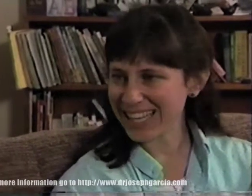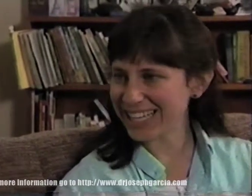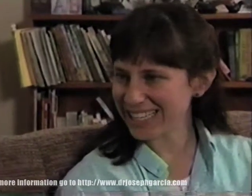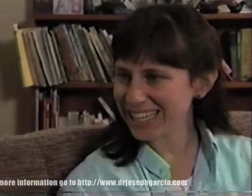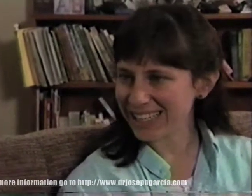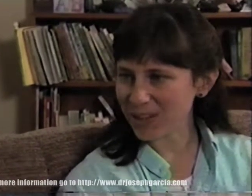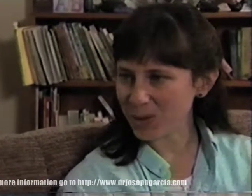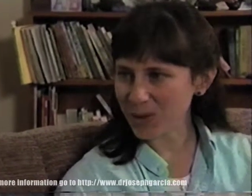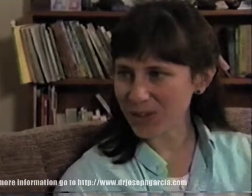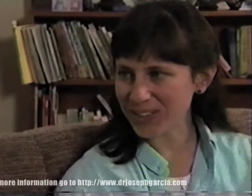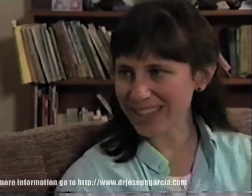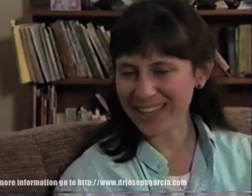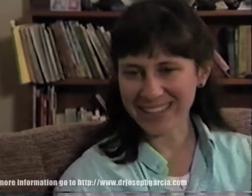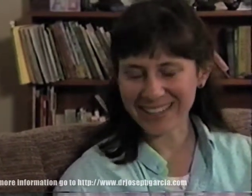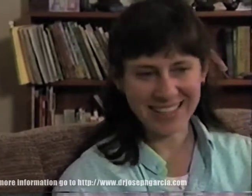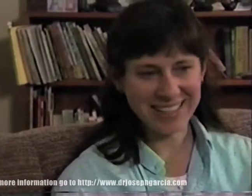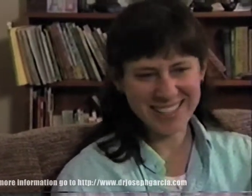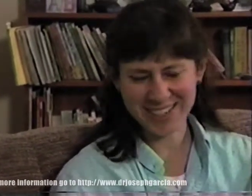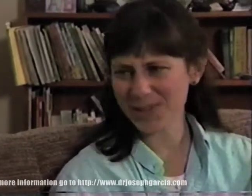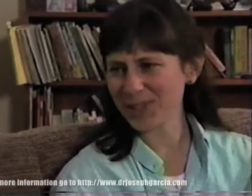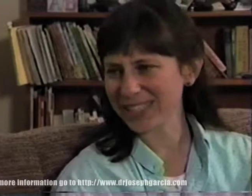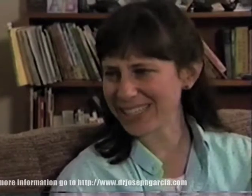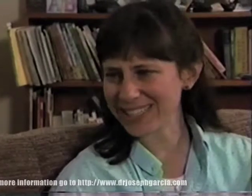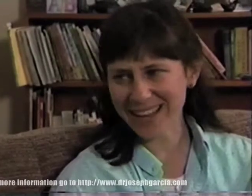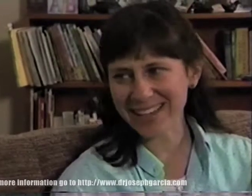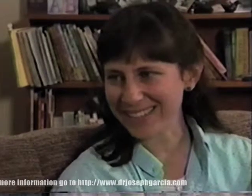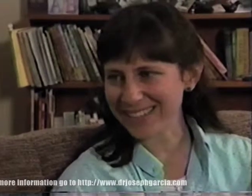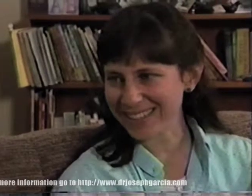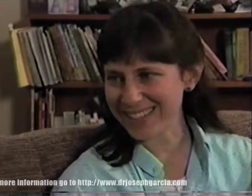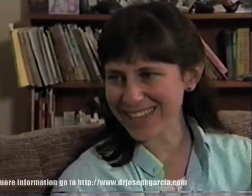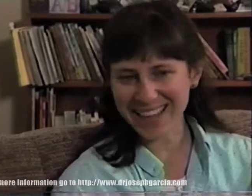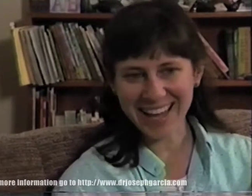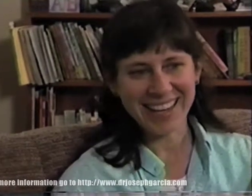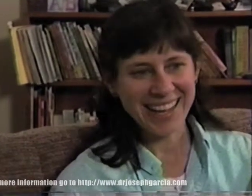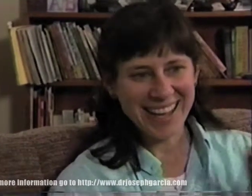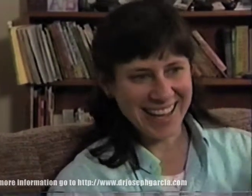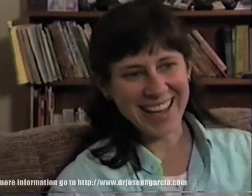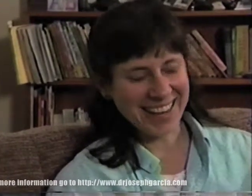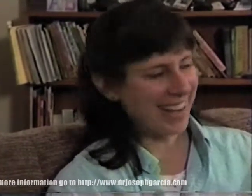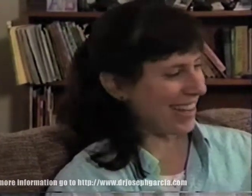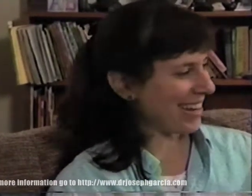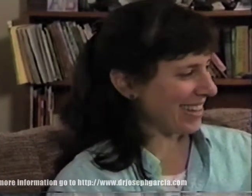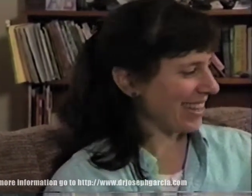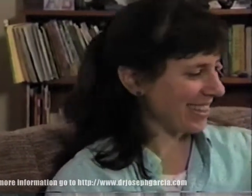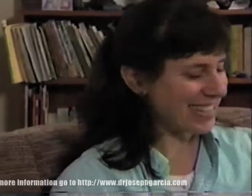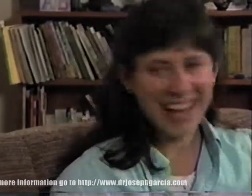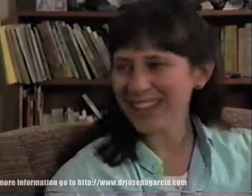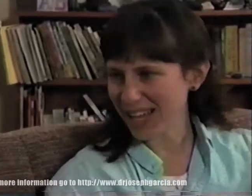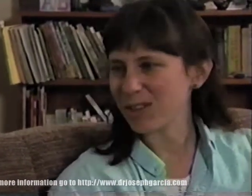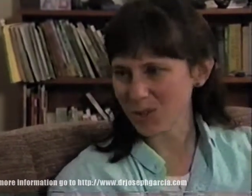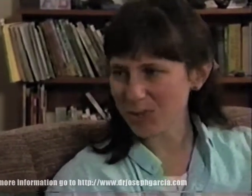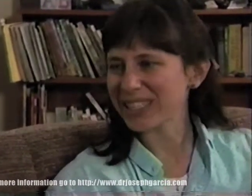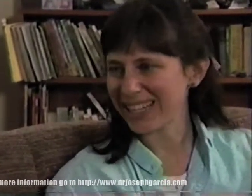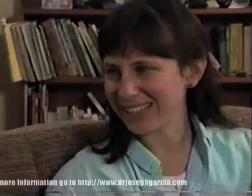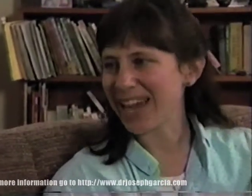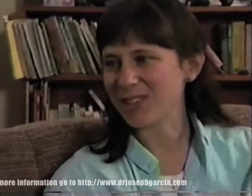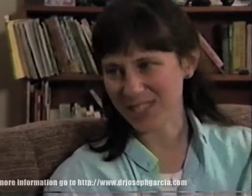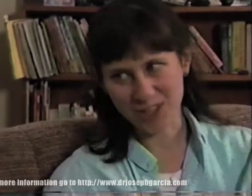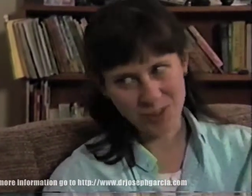things in her world, and it's just really exciting to see that. And I think the sign language really allows us to view